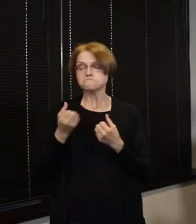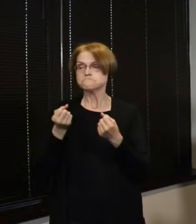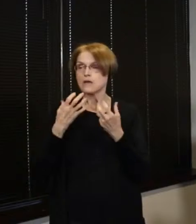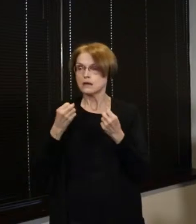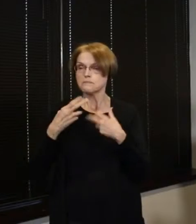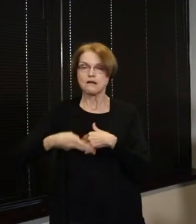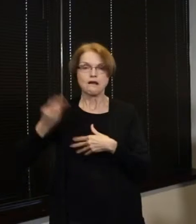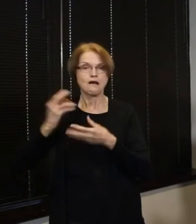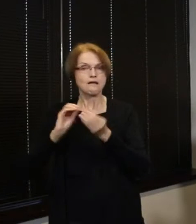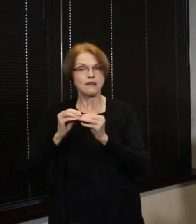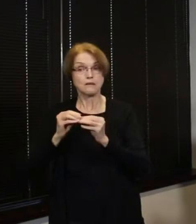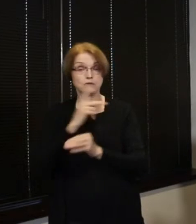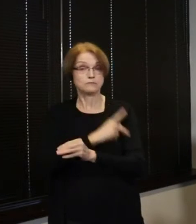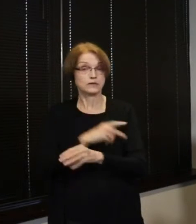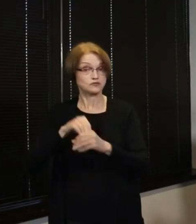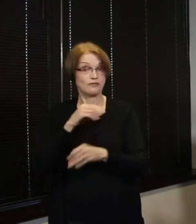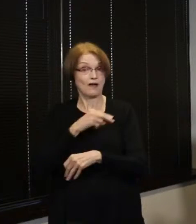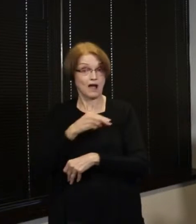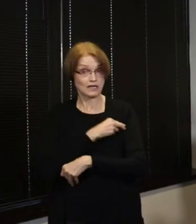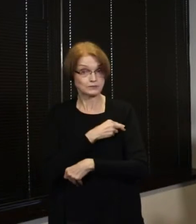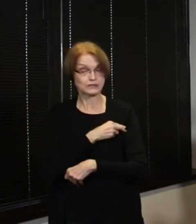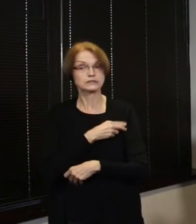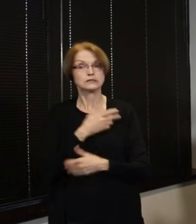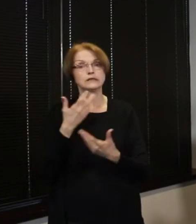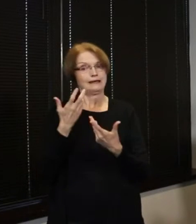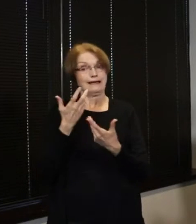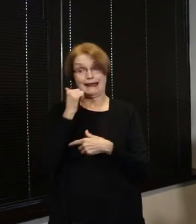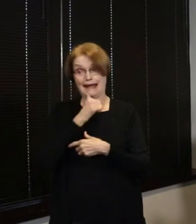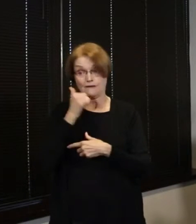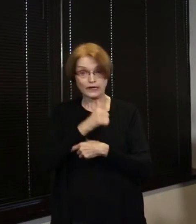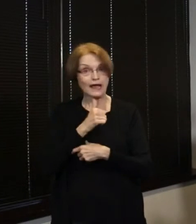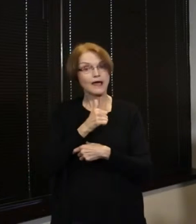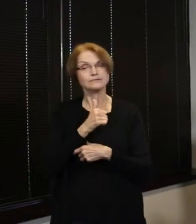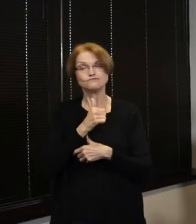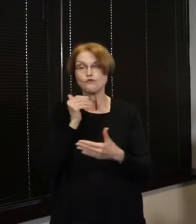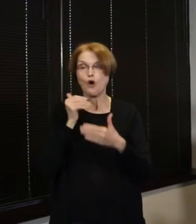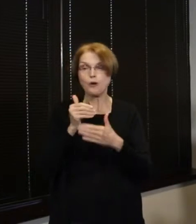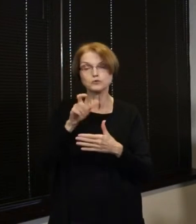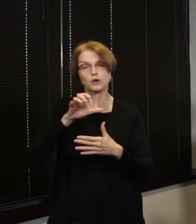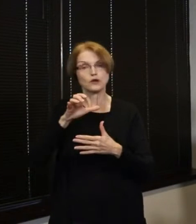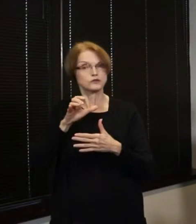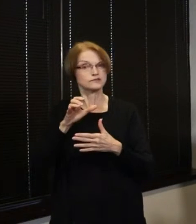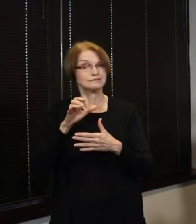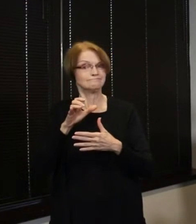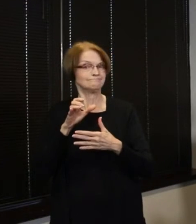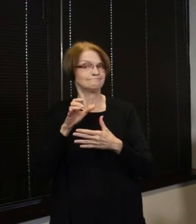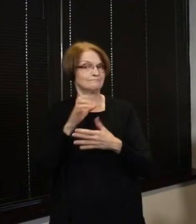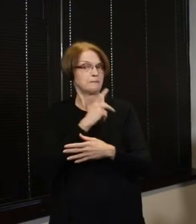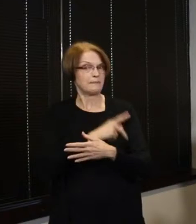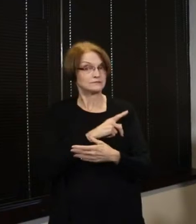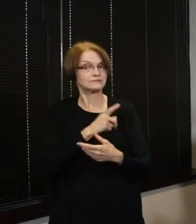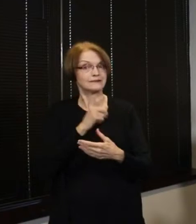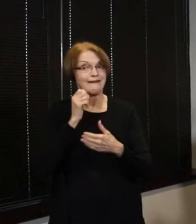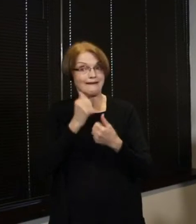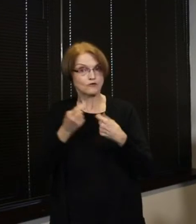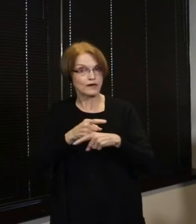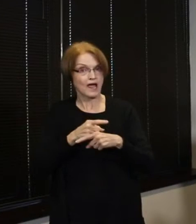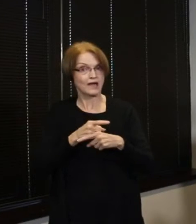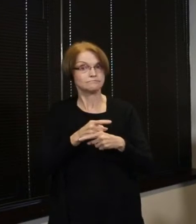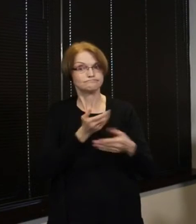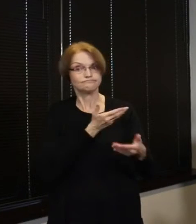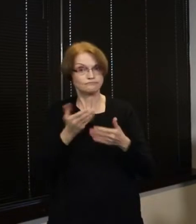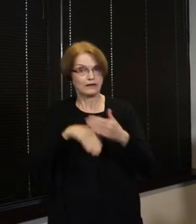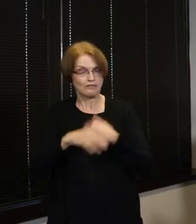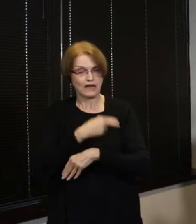within our hospitals, and we're still admitting close to 100 patients a day on average. So please continue to do all of